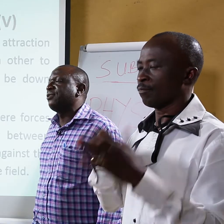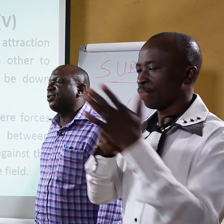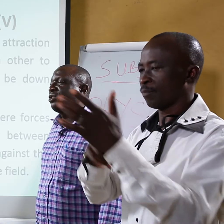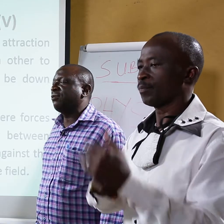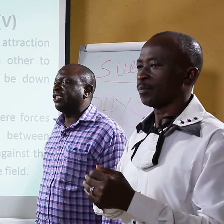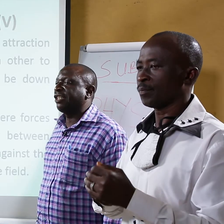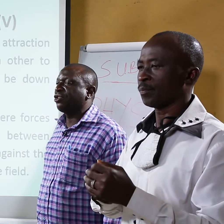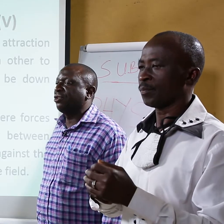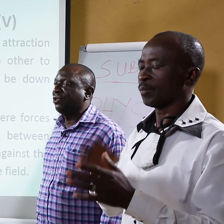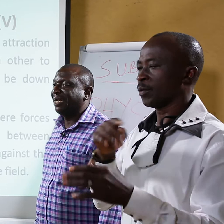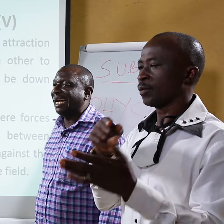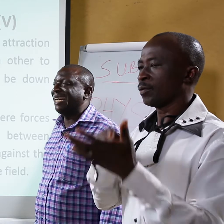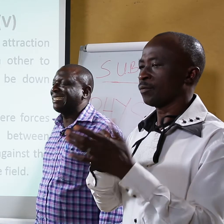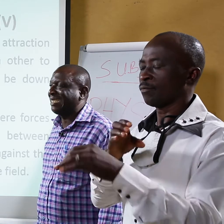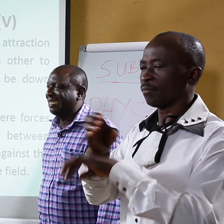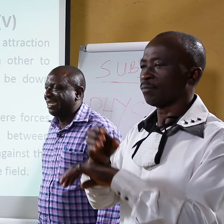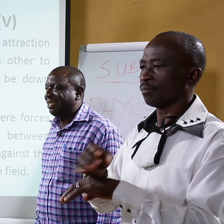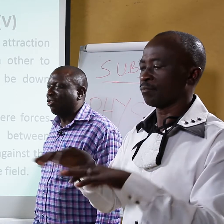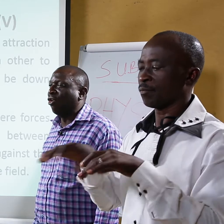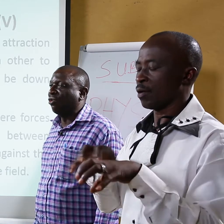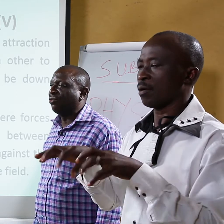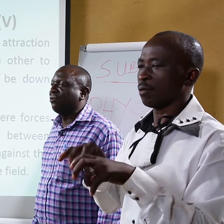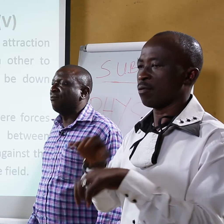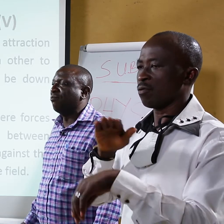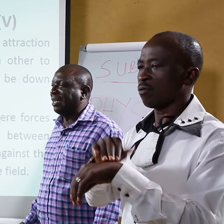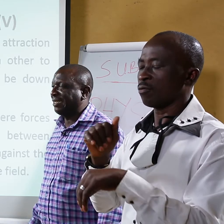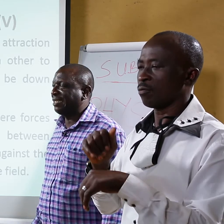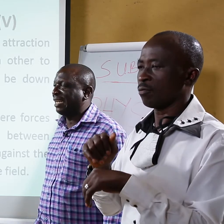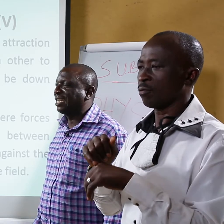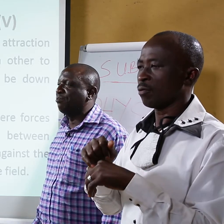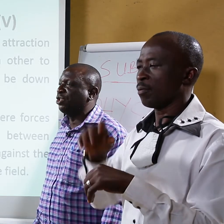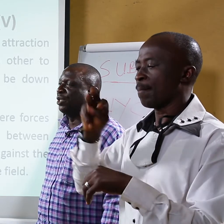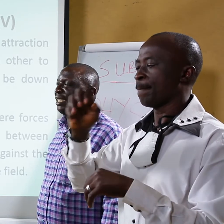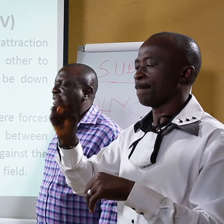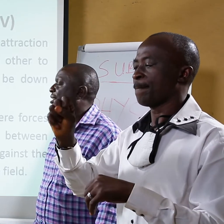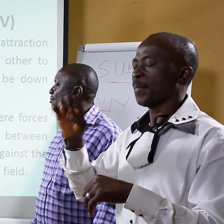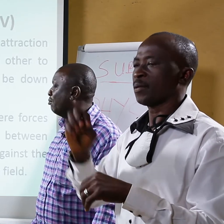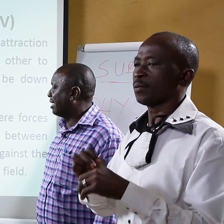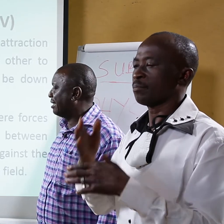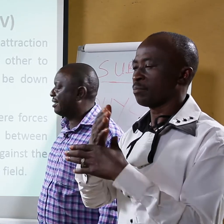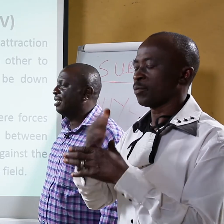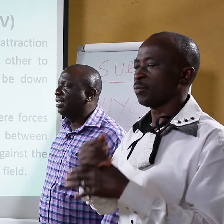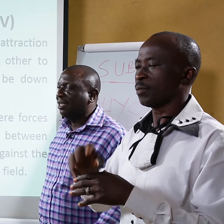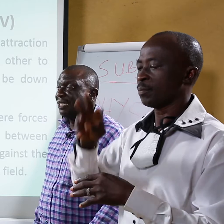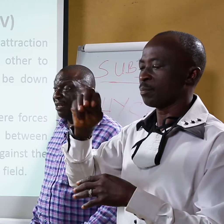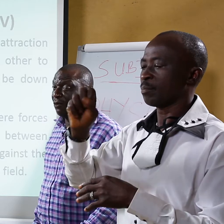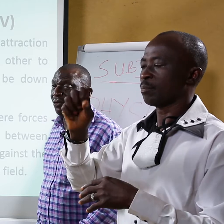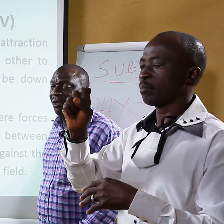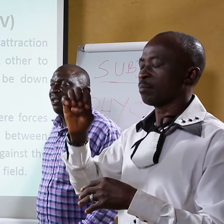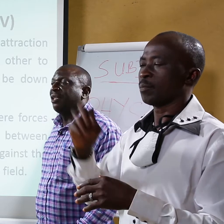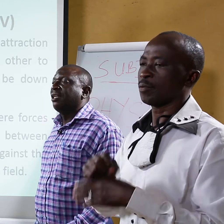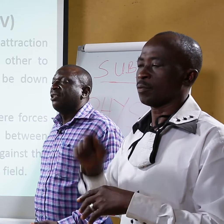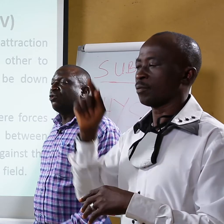And these forces of attraction act on masses. They act between masses.